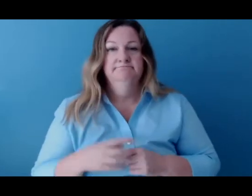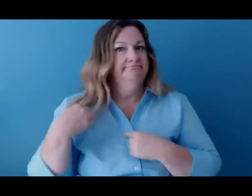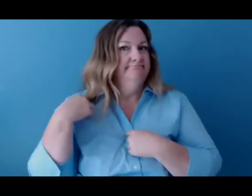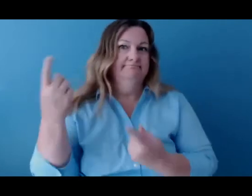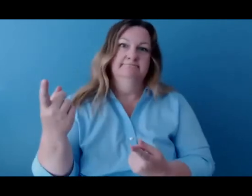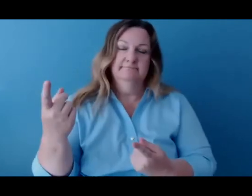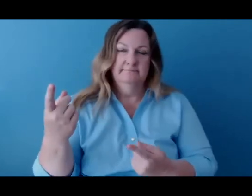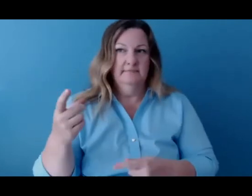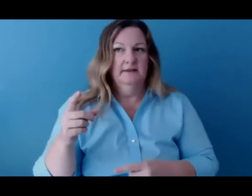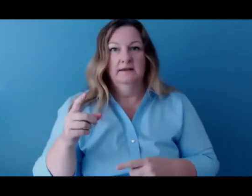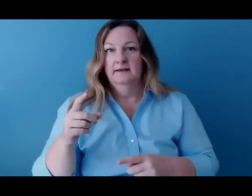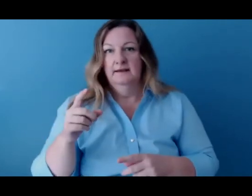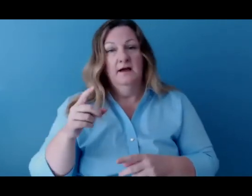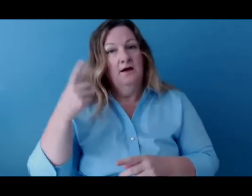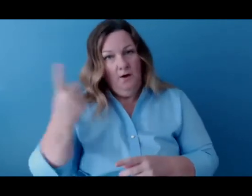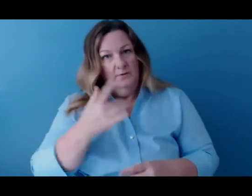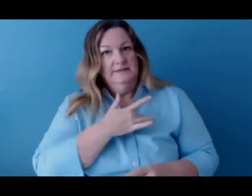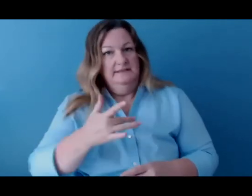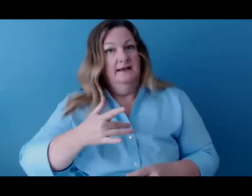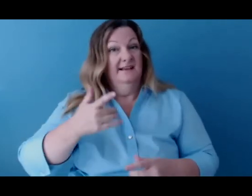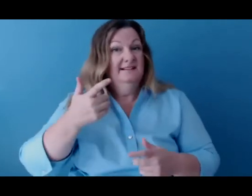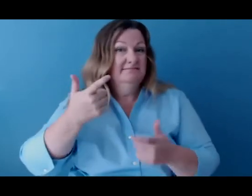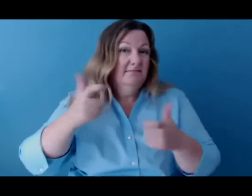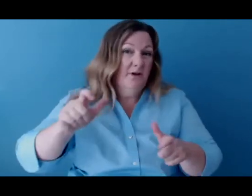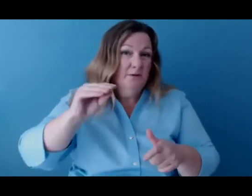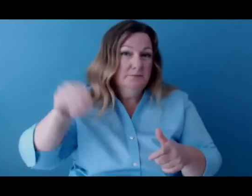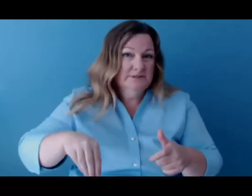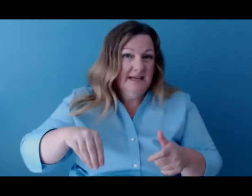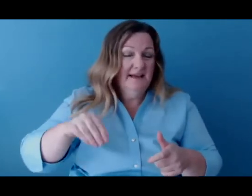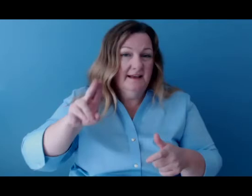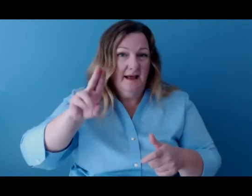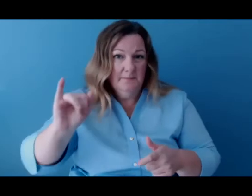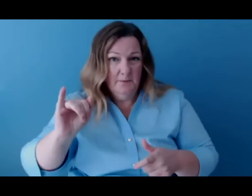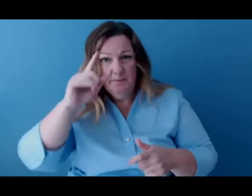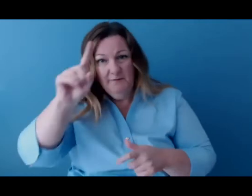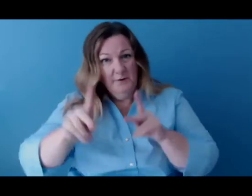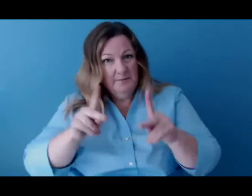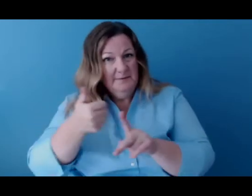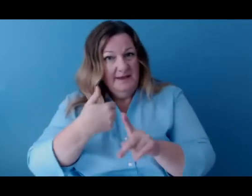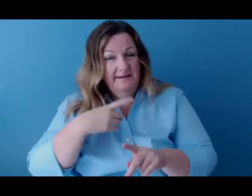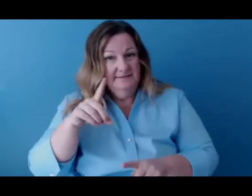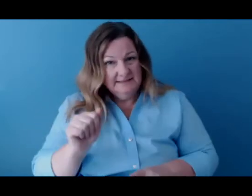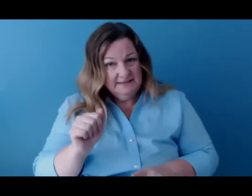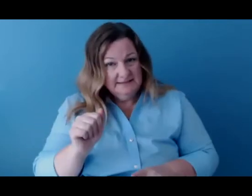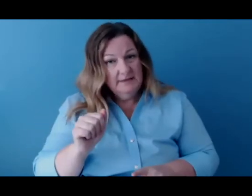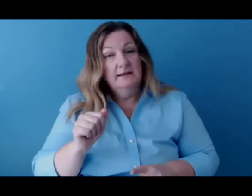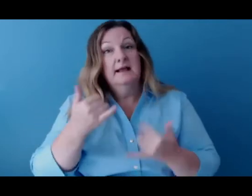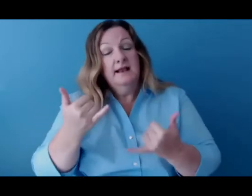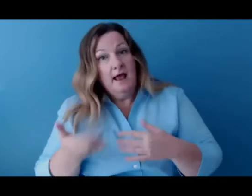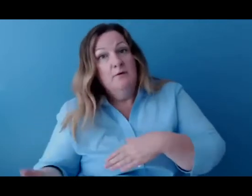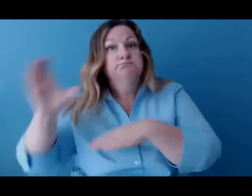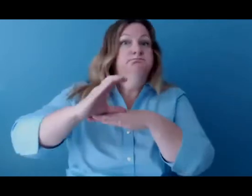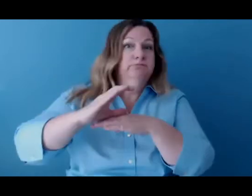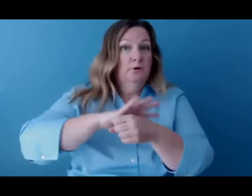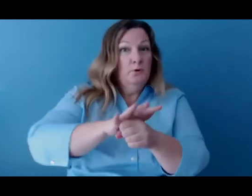with disabilities has always been high, and with and you throw in the pandemic, the COVID-19 piece into it, and that